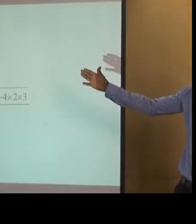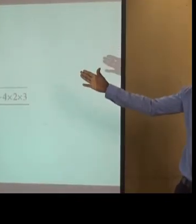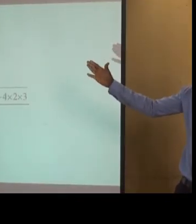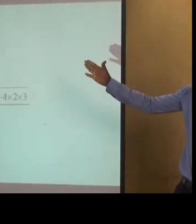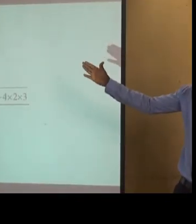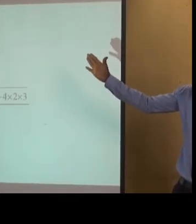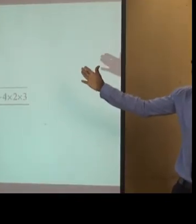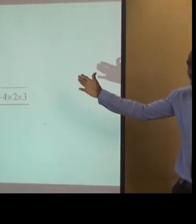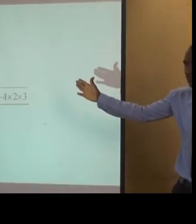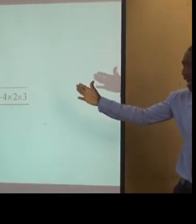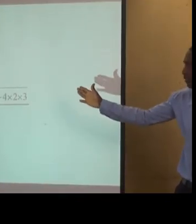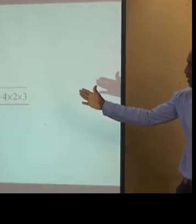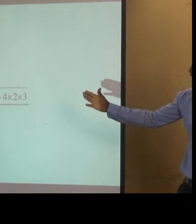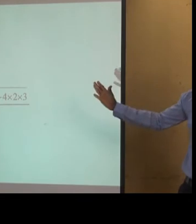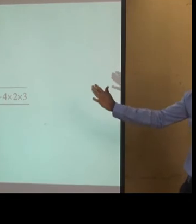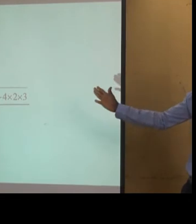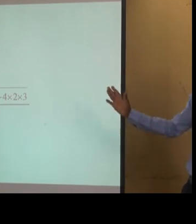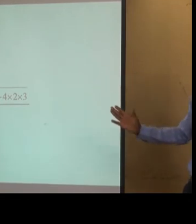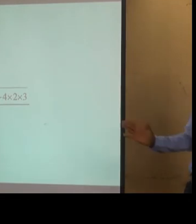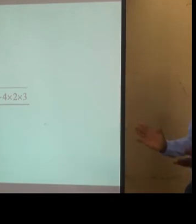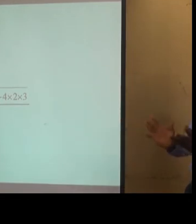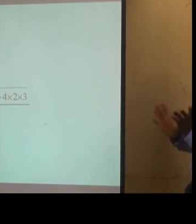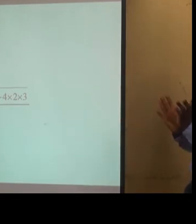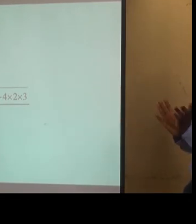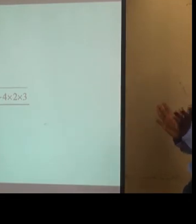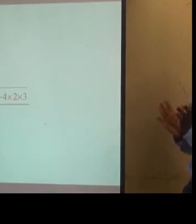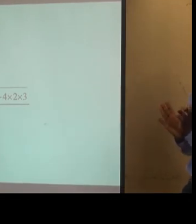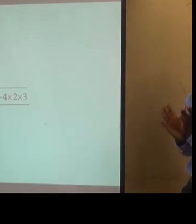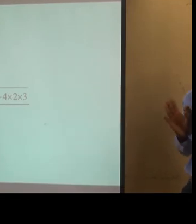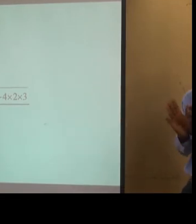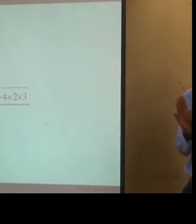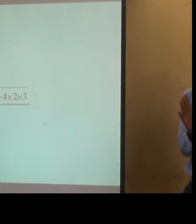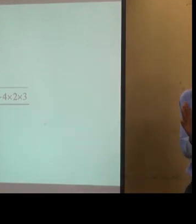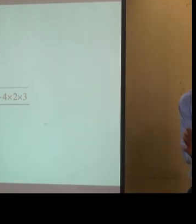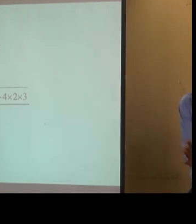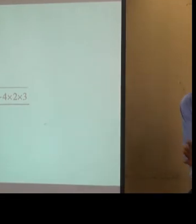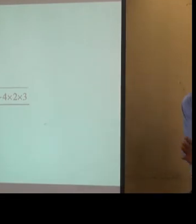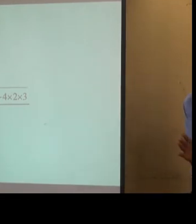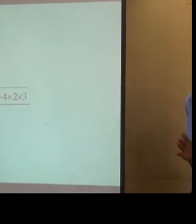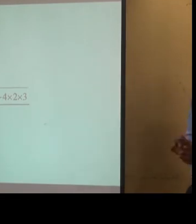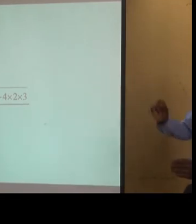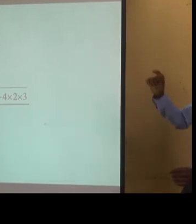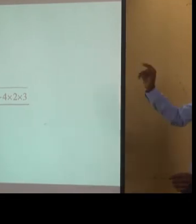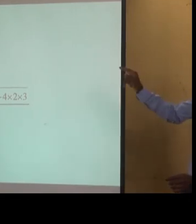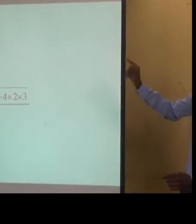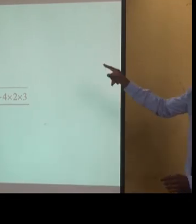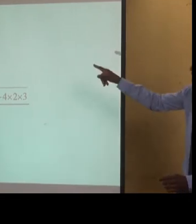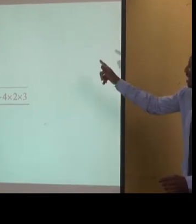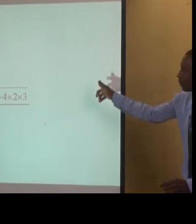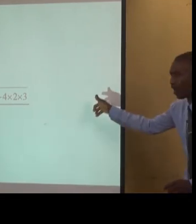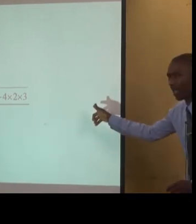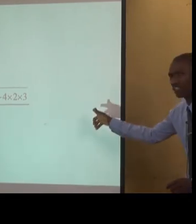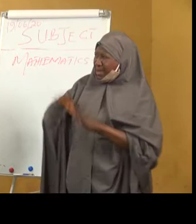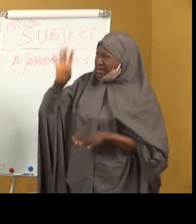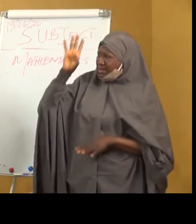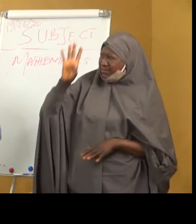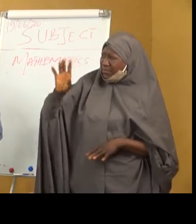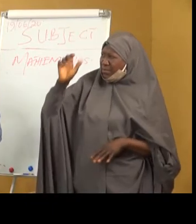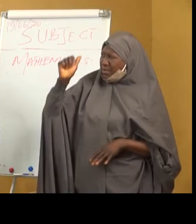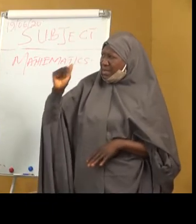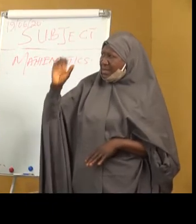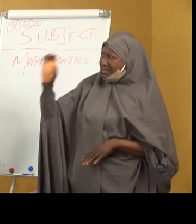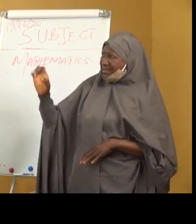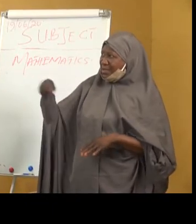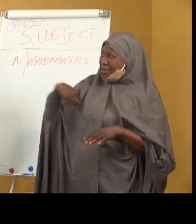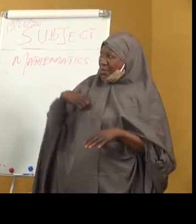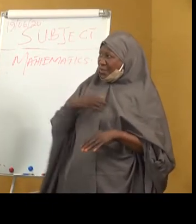b there is minus 5. So that becomes minus 5 squared. Then minus 4ac. I